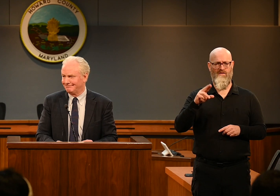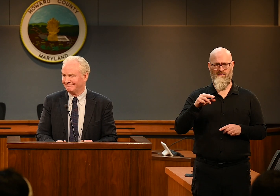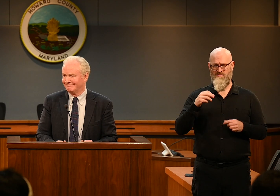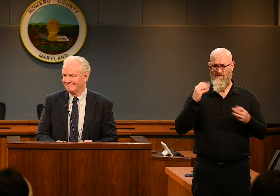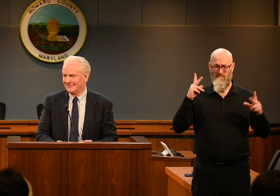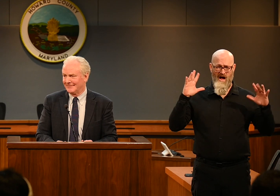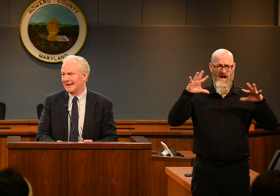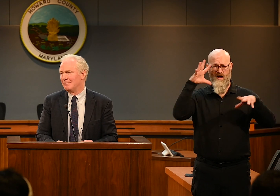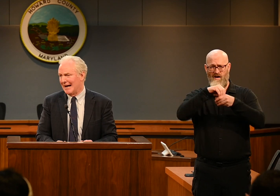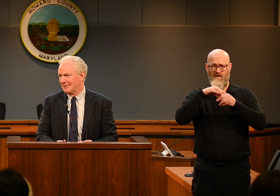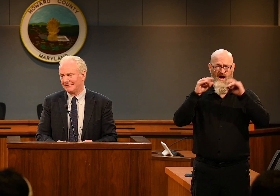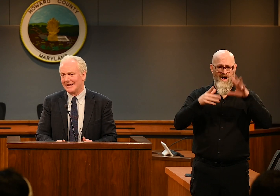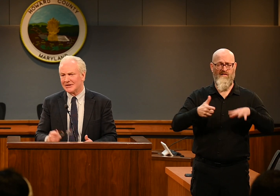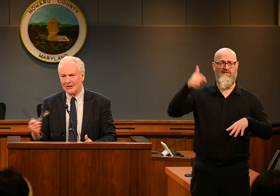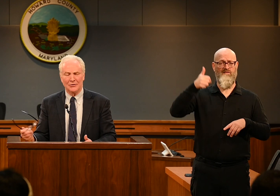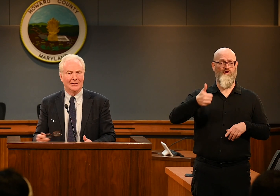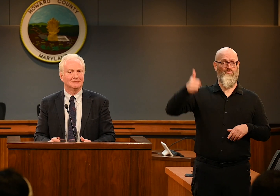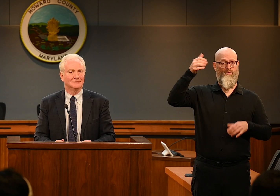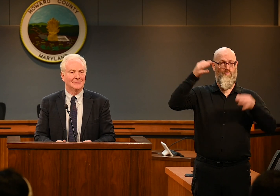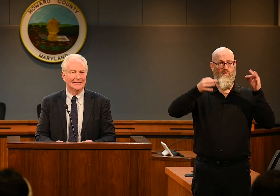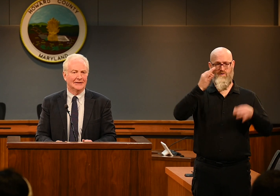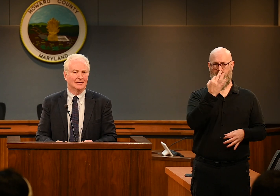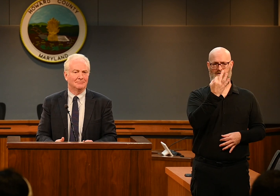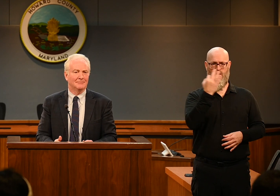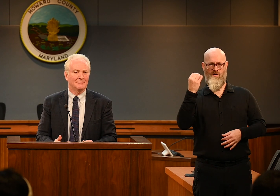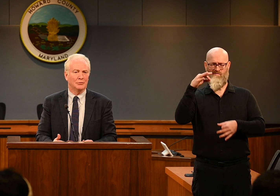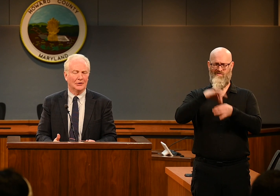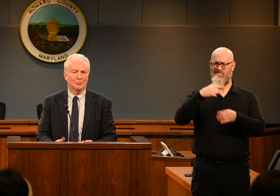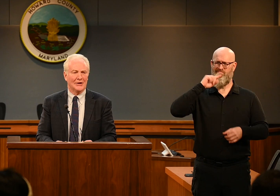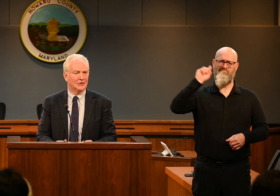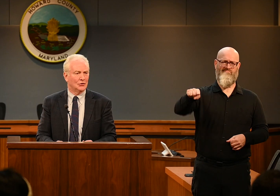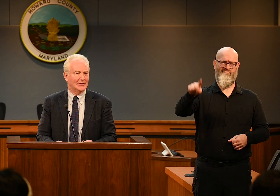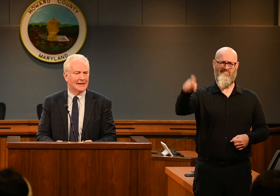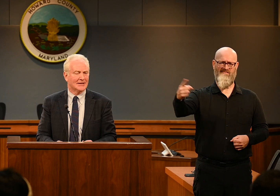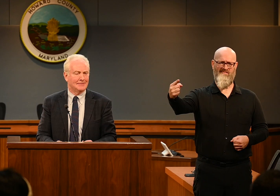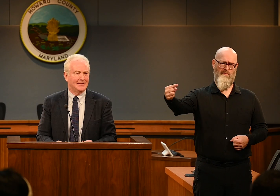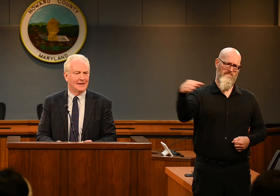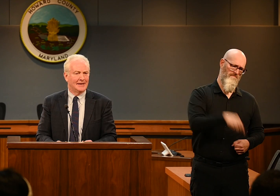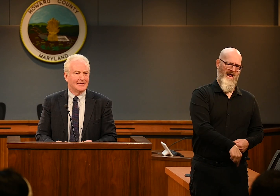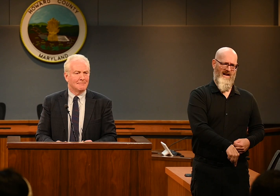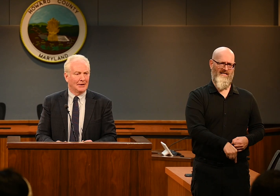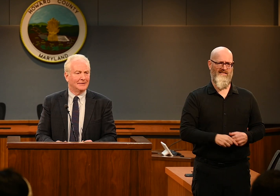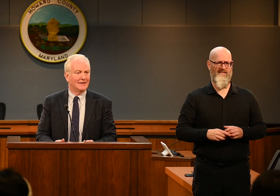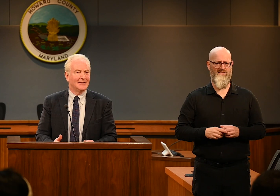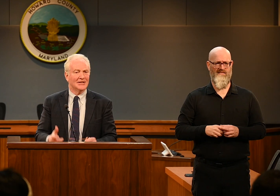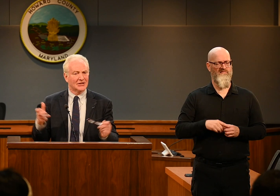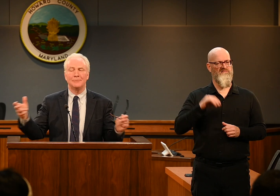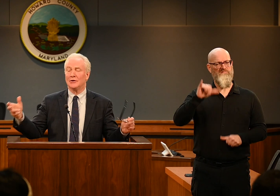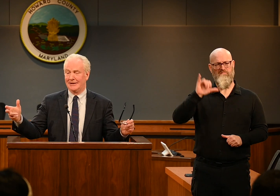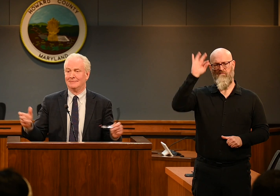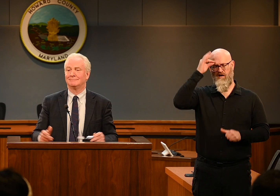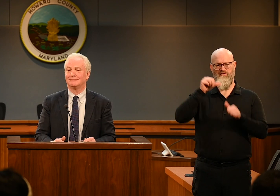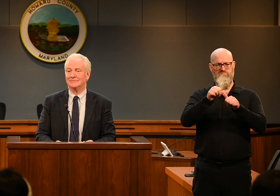Court to get him back. But they continue their illegal political prosecution against him. But